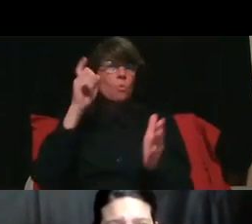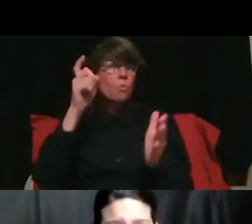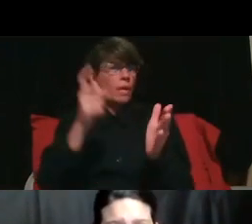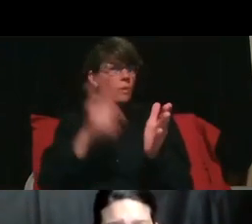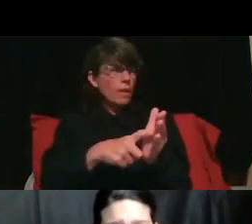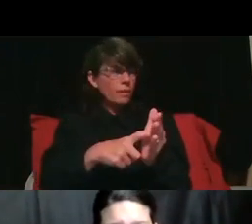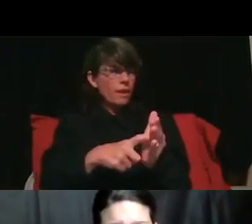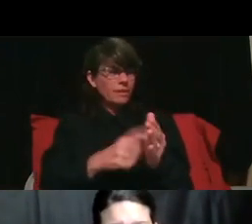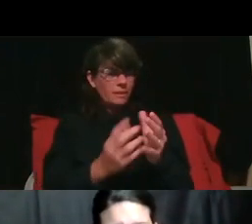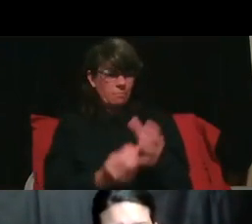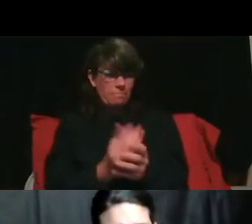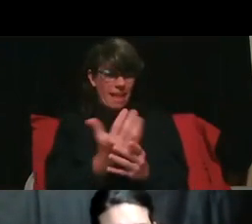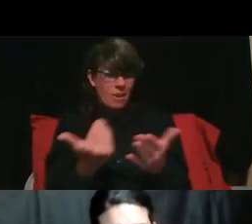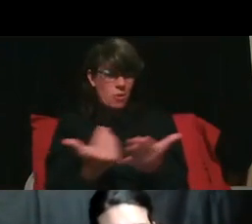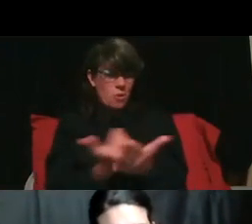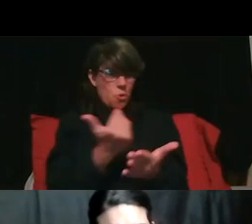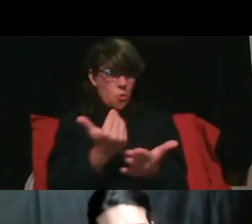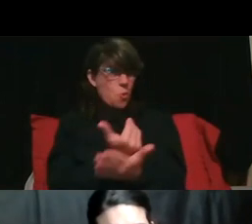the on the trees,